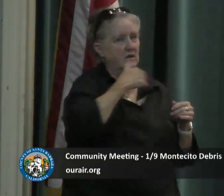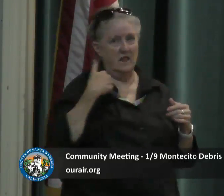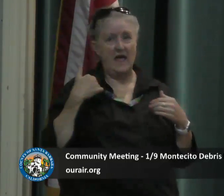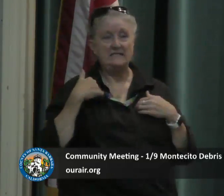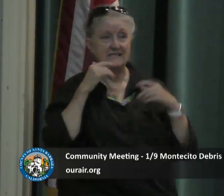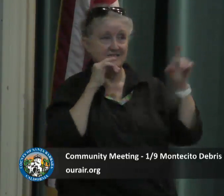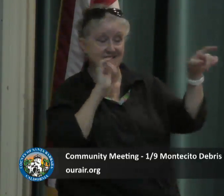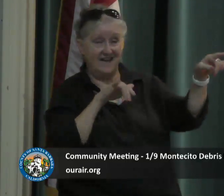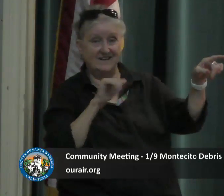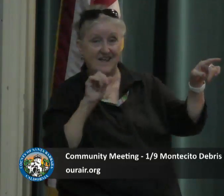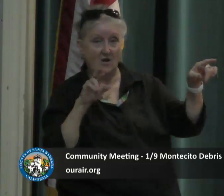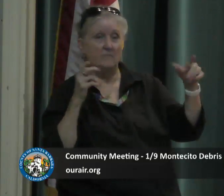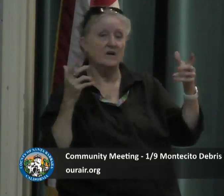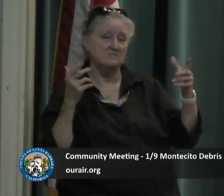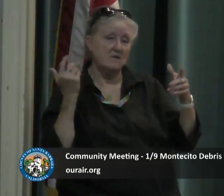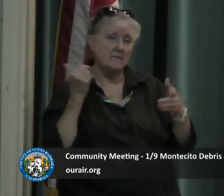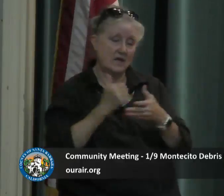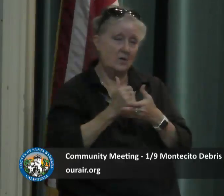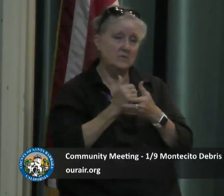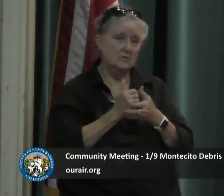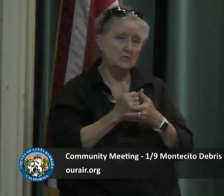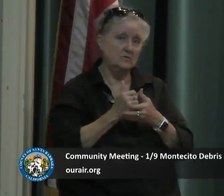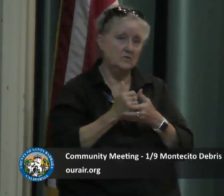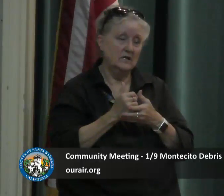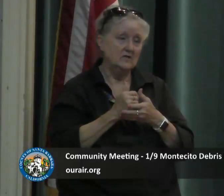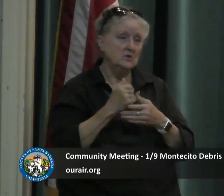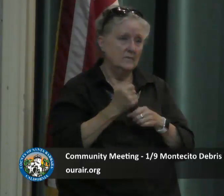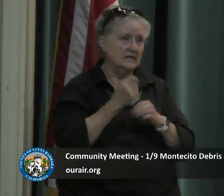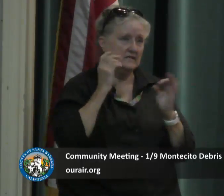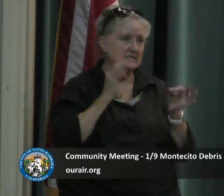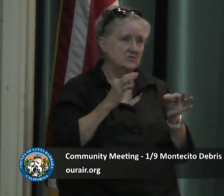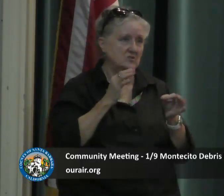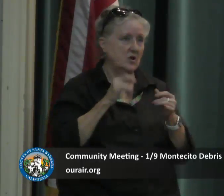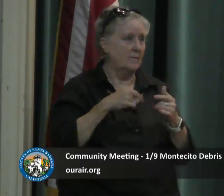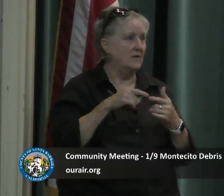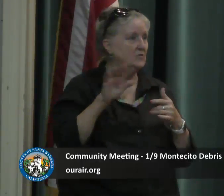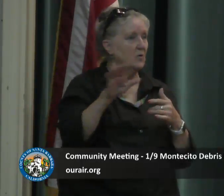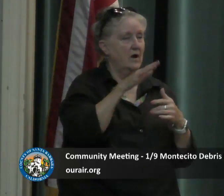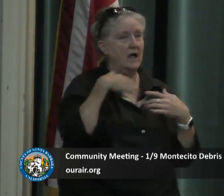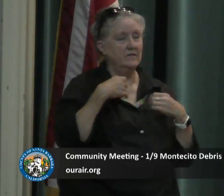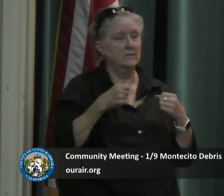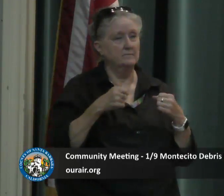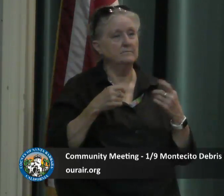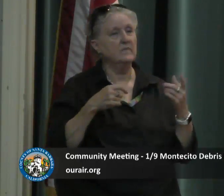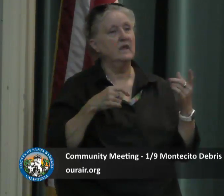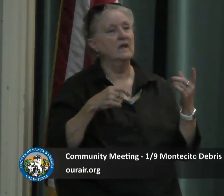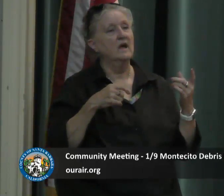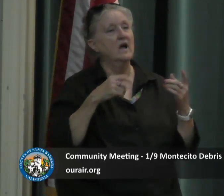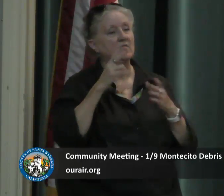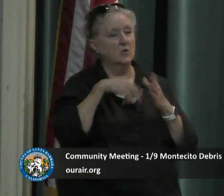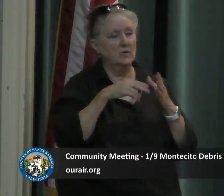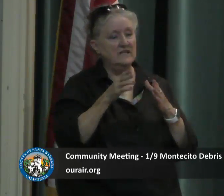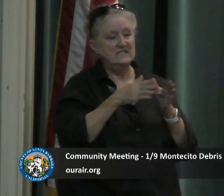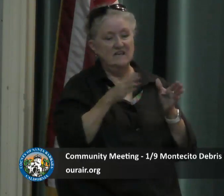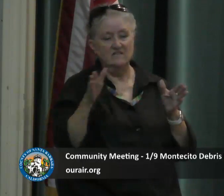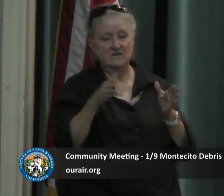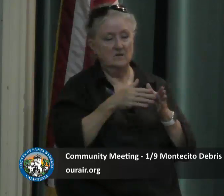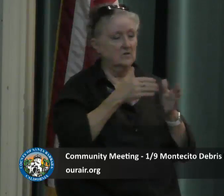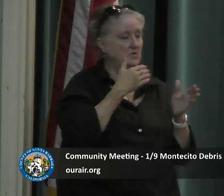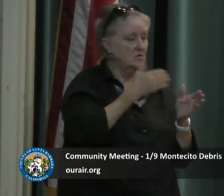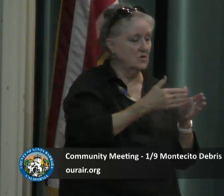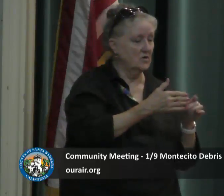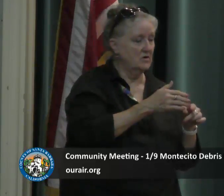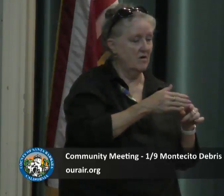that air, but it might be helpful to you as you're making decisions about your health. The readings on it have fluctuated between good, moderate,